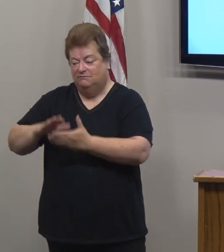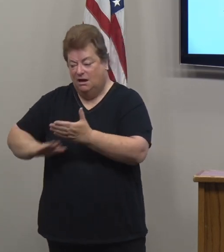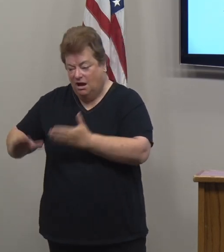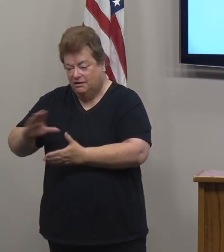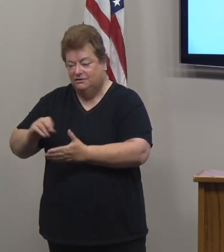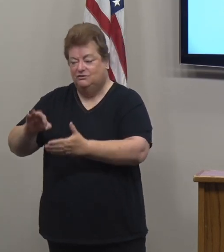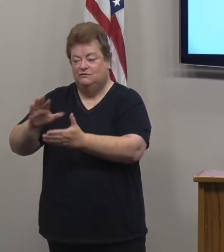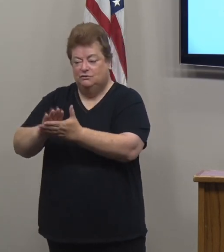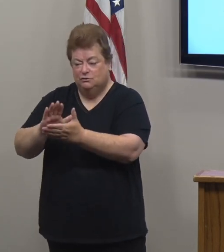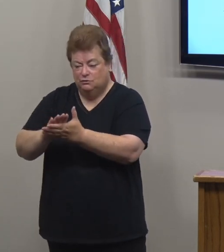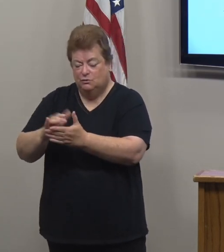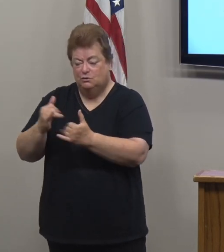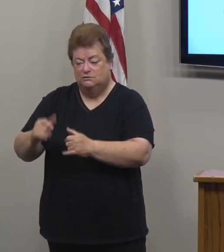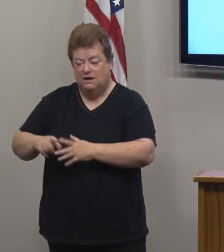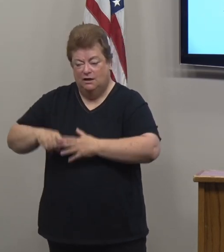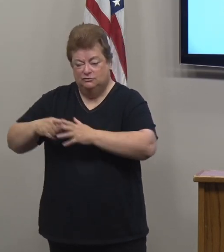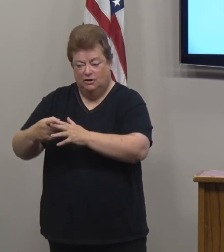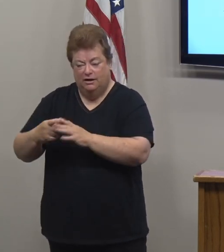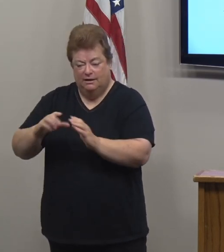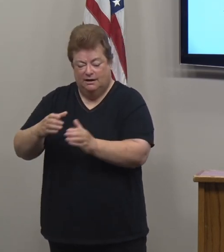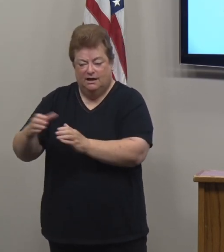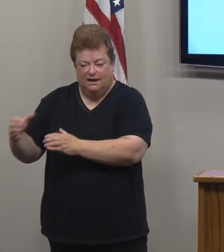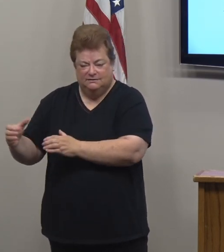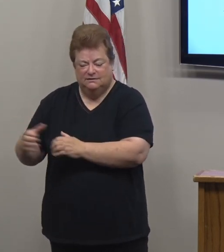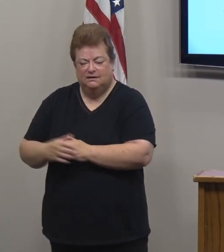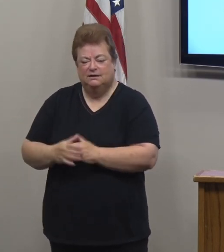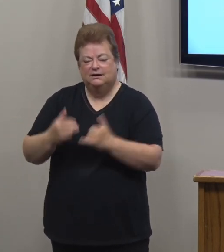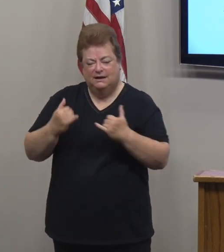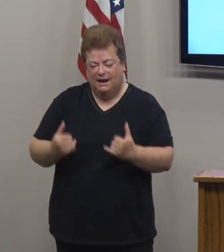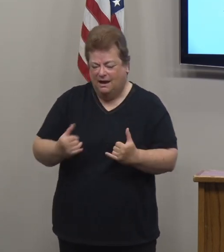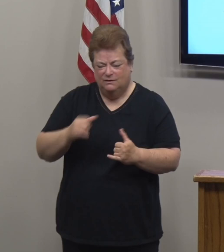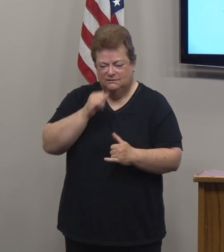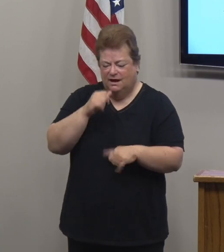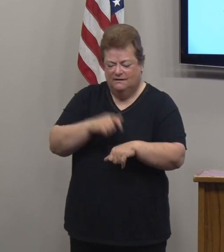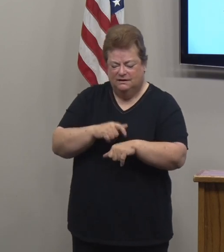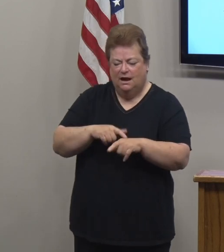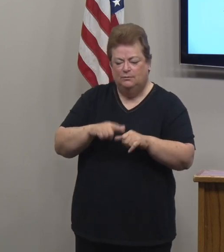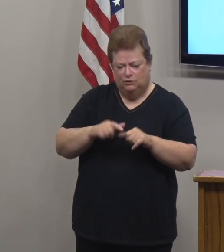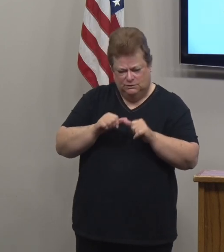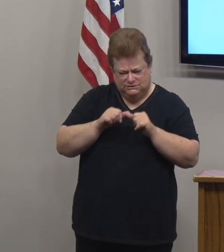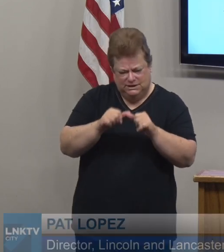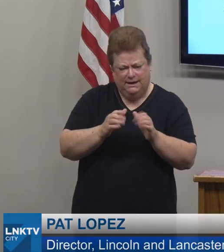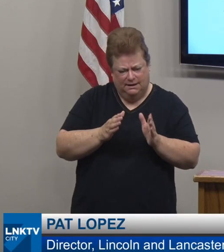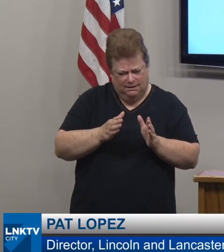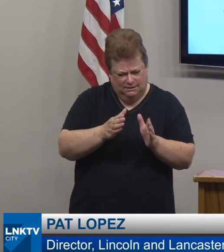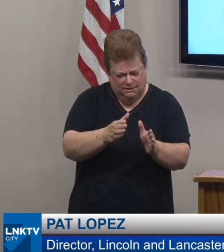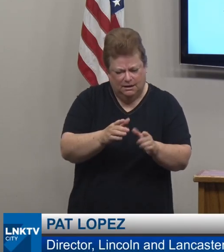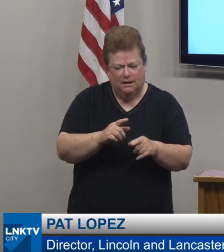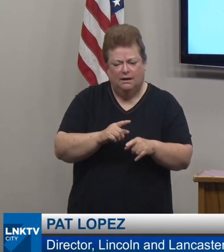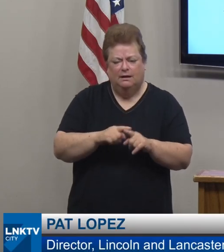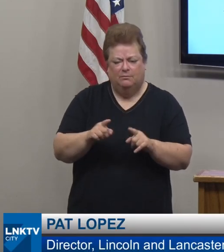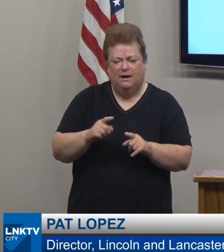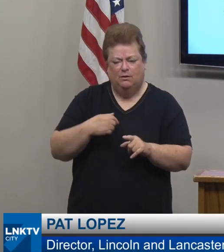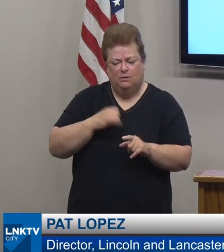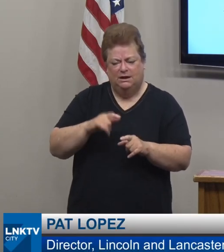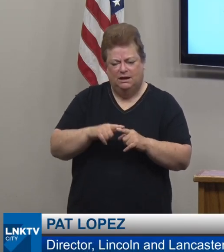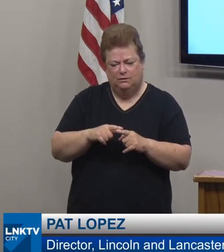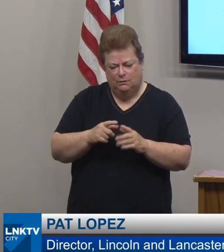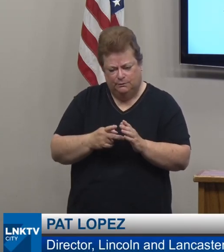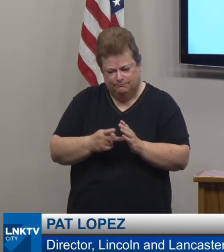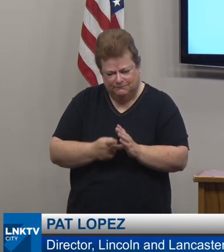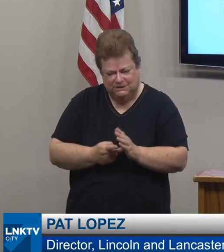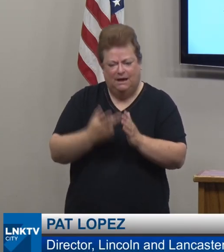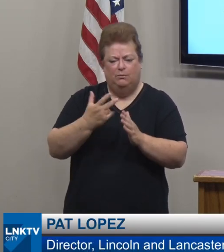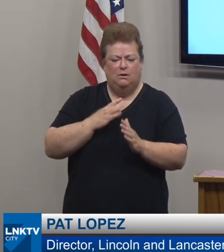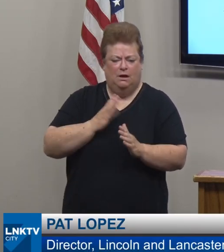and universities resume classes, this is the time not only to stay the course, but also to redouble our efforts in